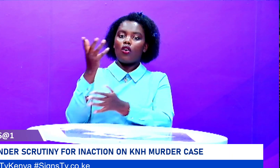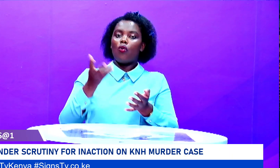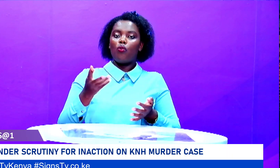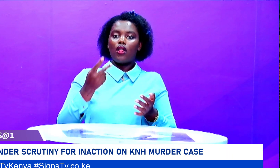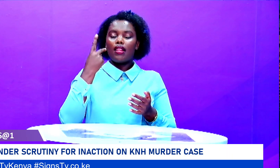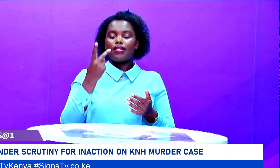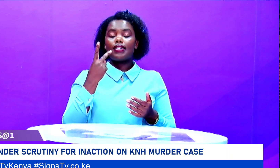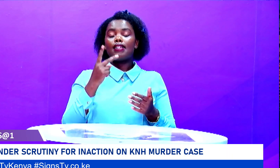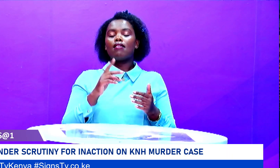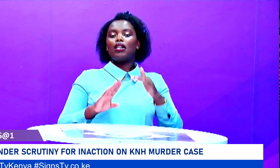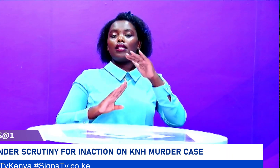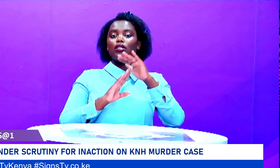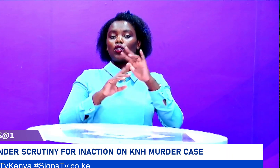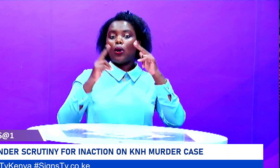suspect responsible for Muthoni's death.